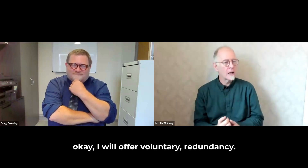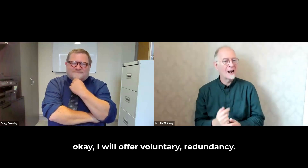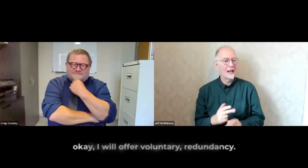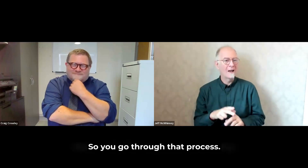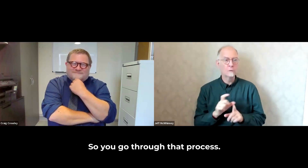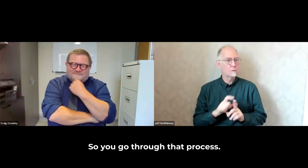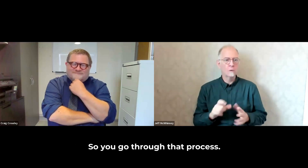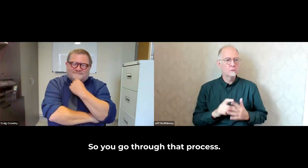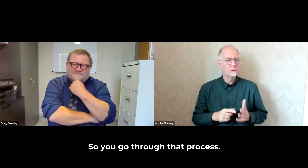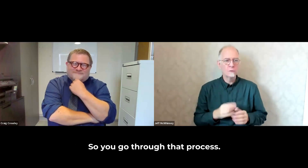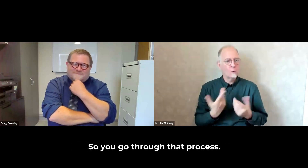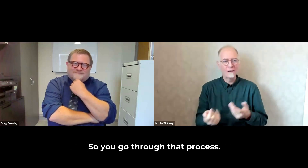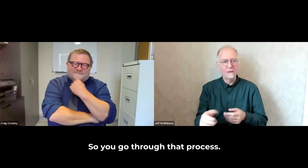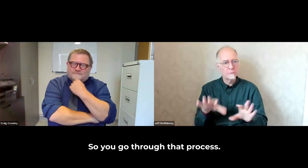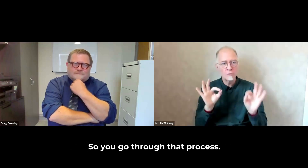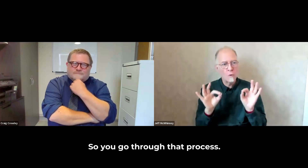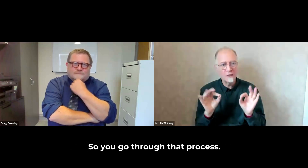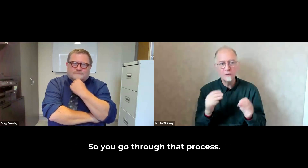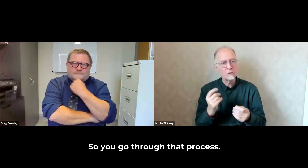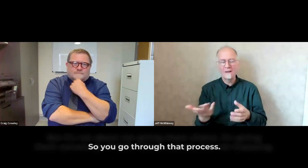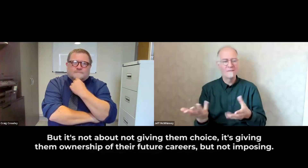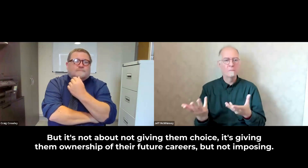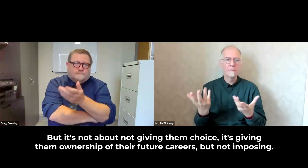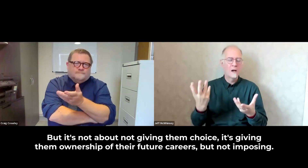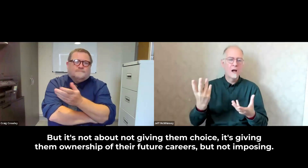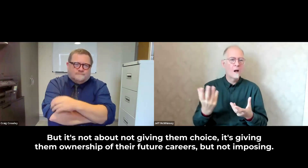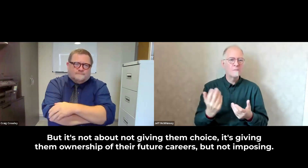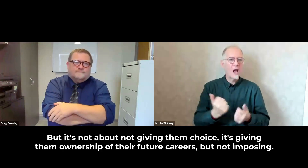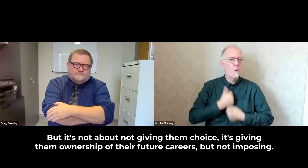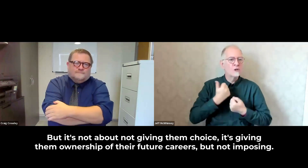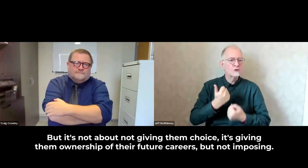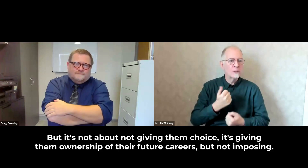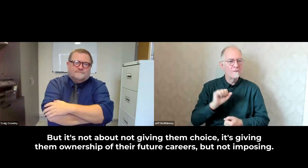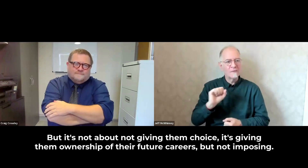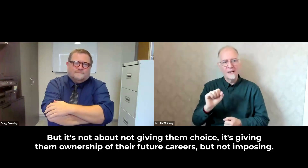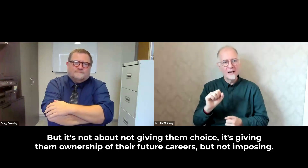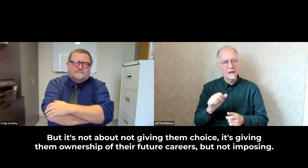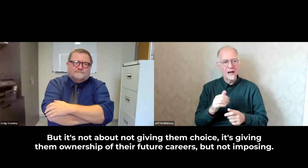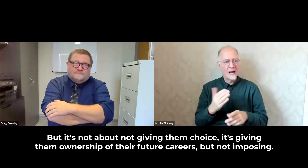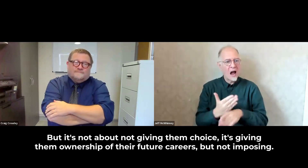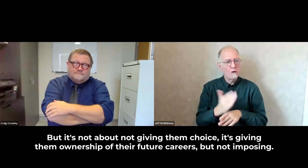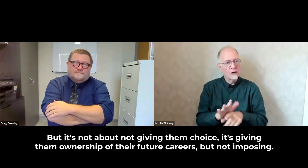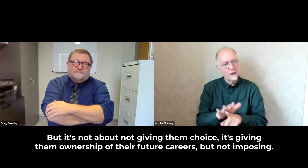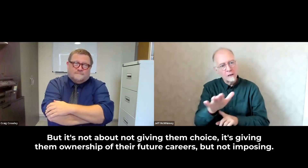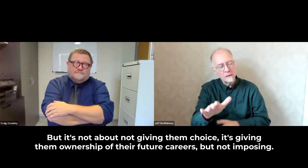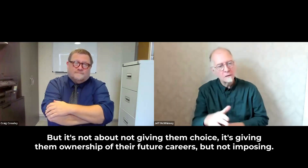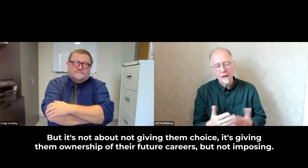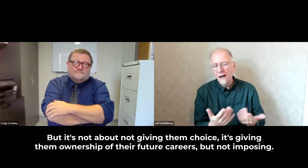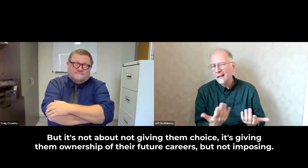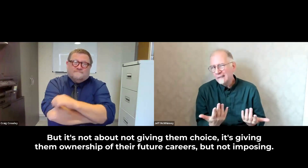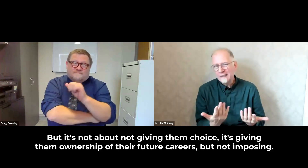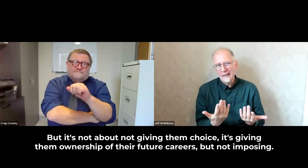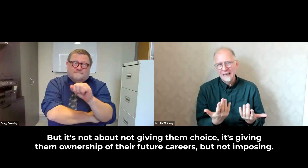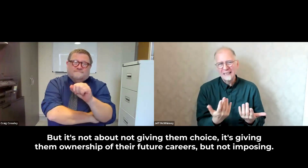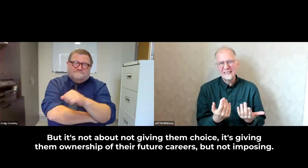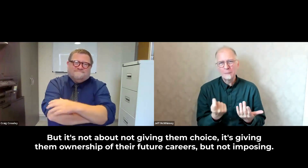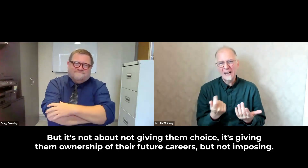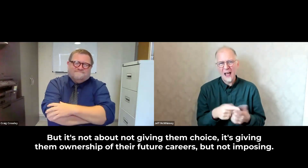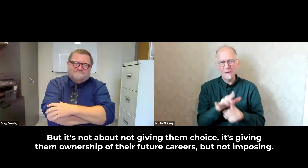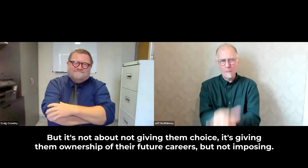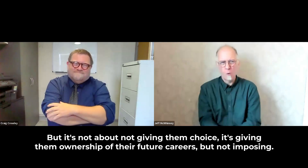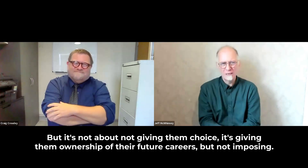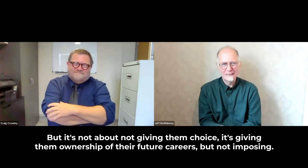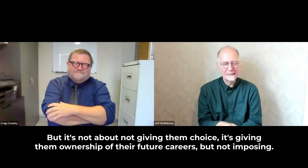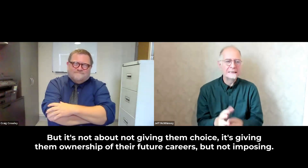voluntary redundancy. So you go through that process, but it's not about not giving them choice, giving them ownership of